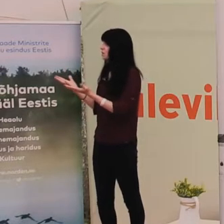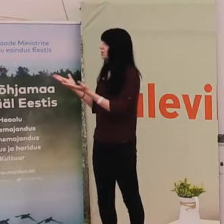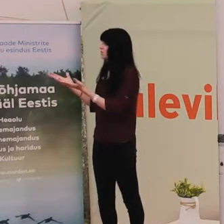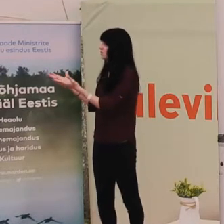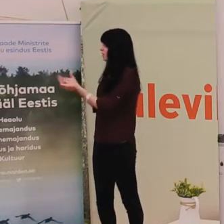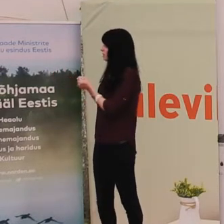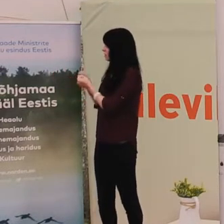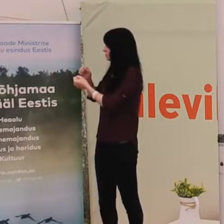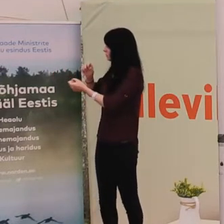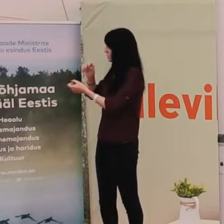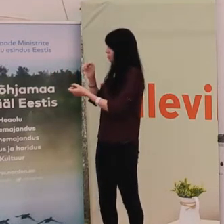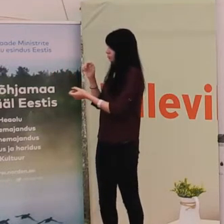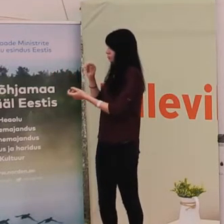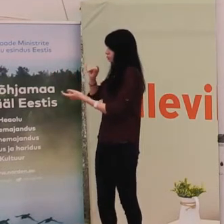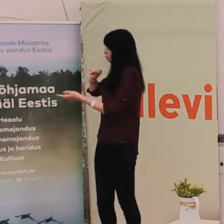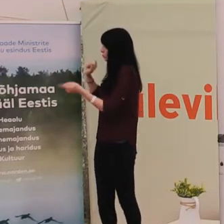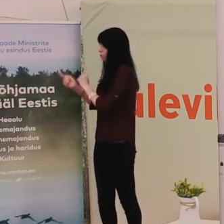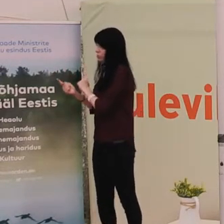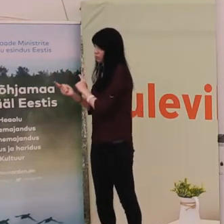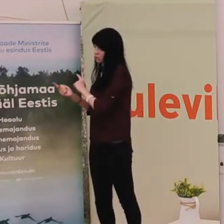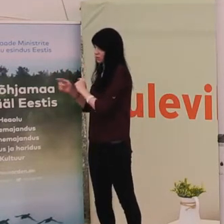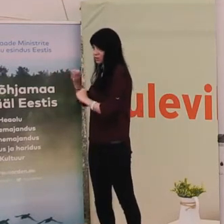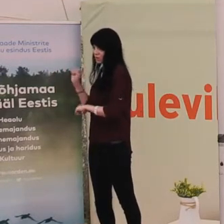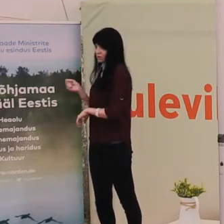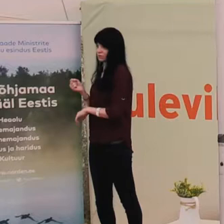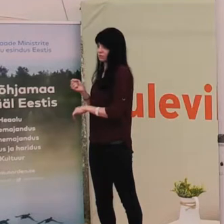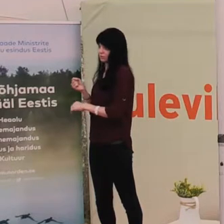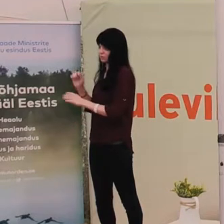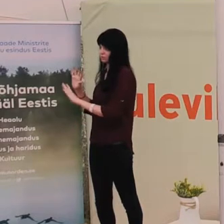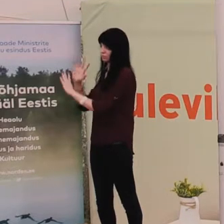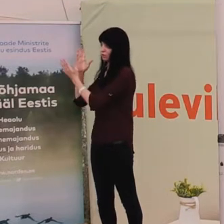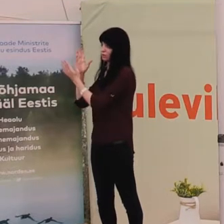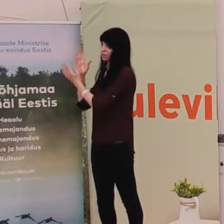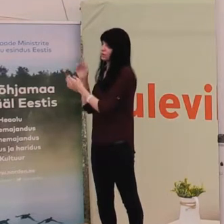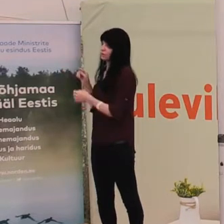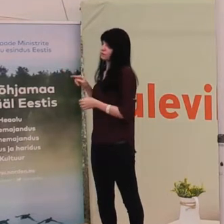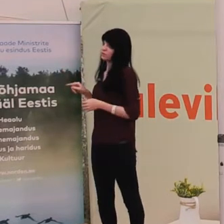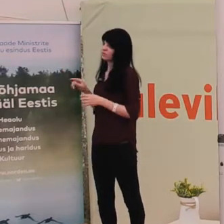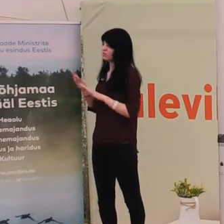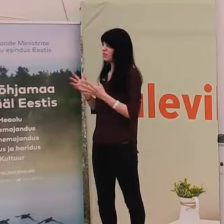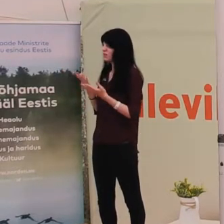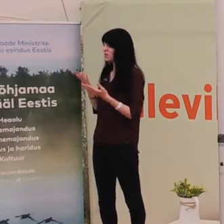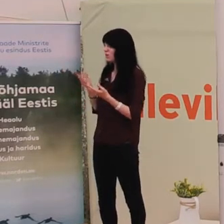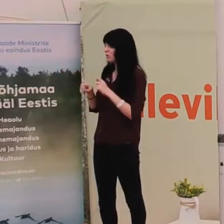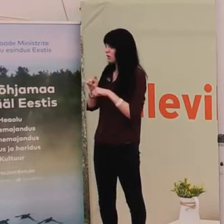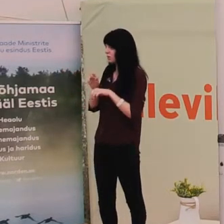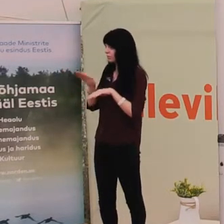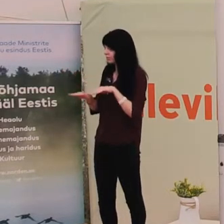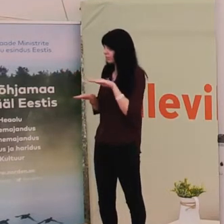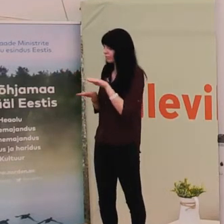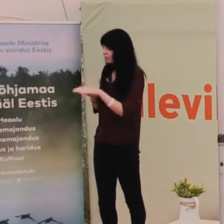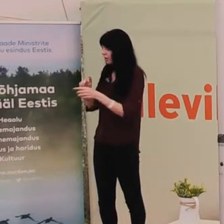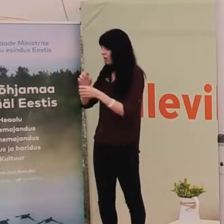let's radically change the way we sell, the way we produce things, or is it more of a slow process? Well, it's very